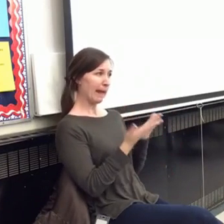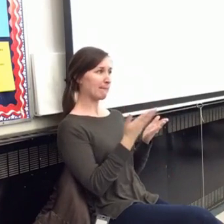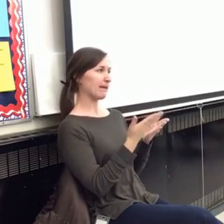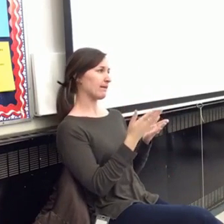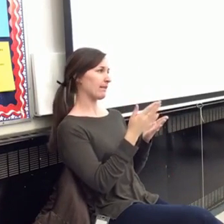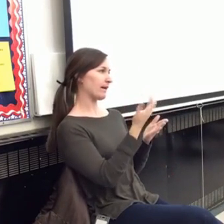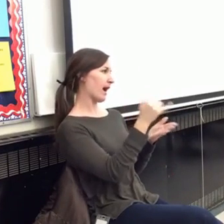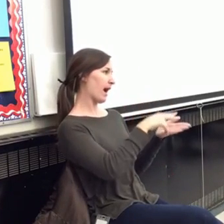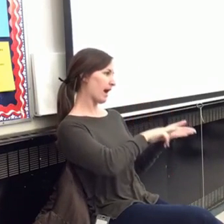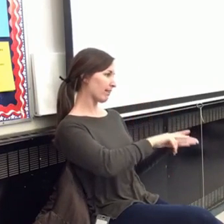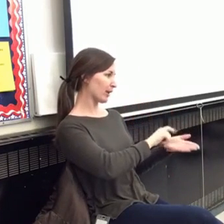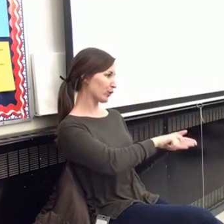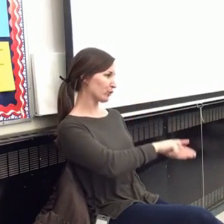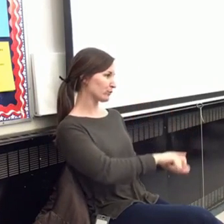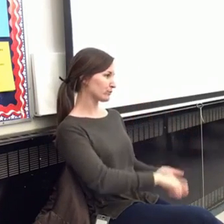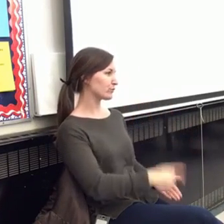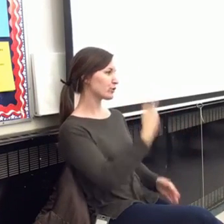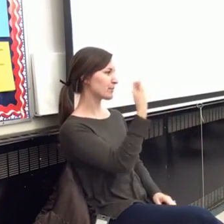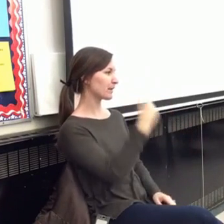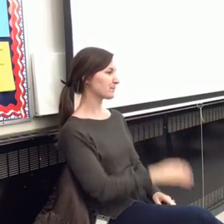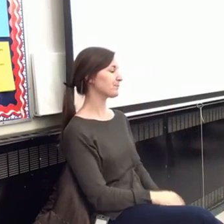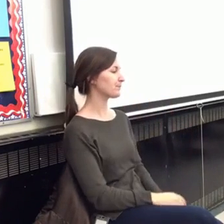highlighter.